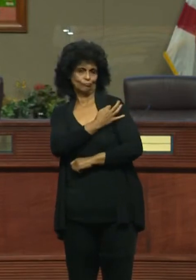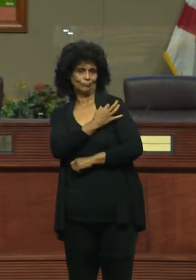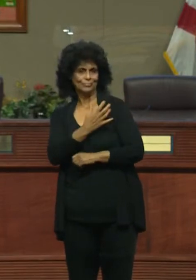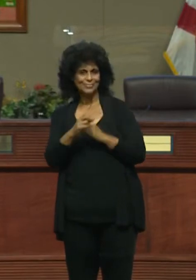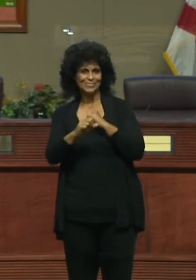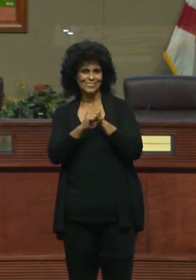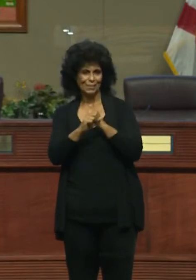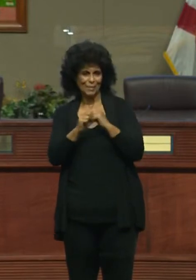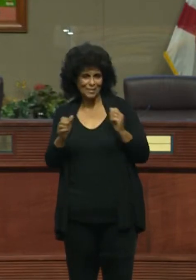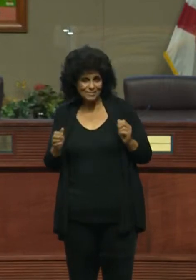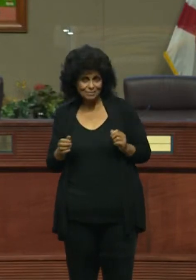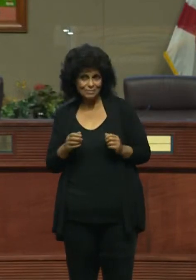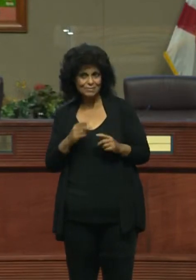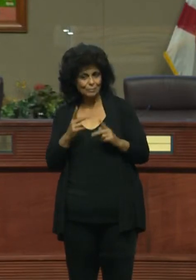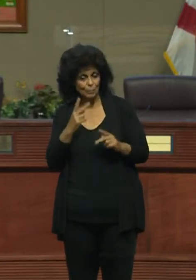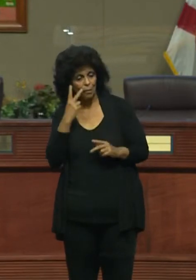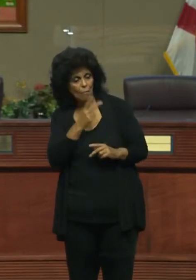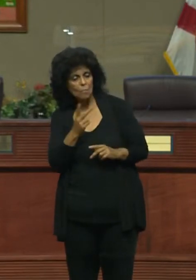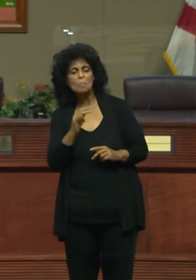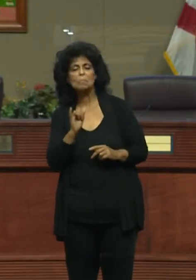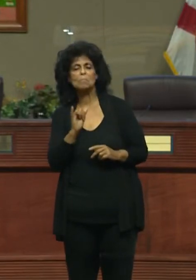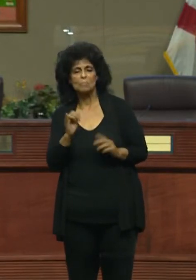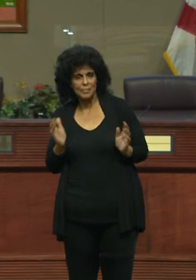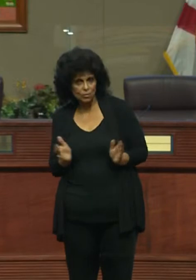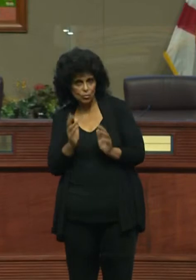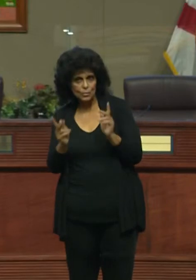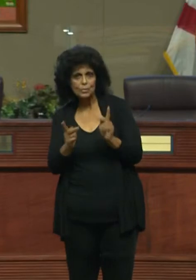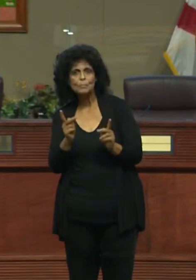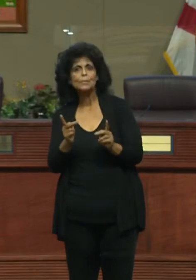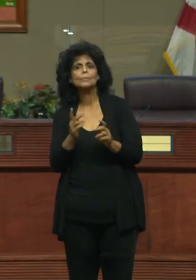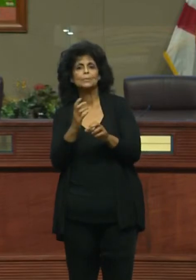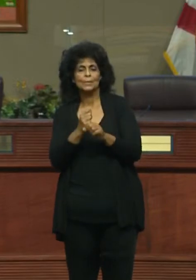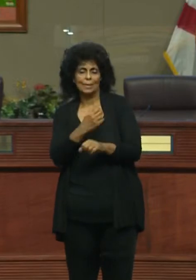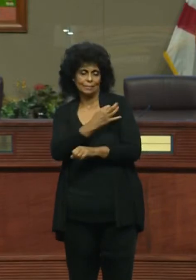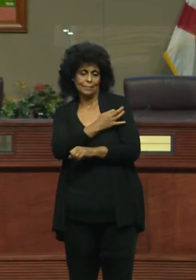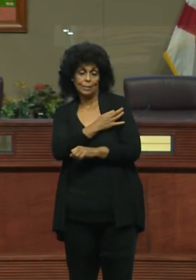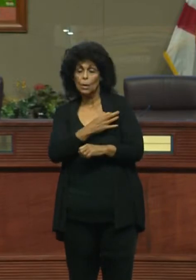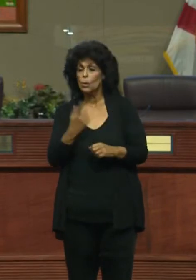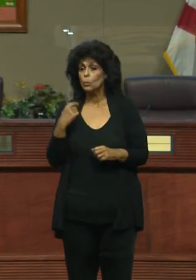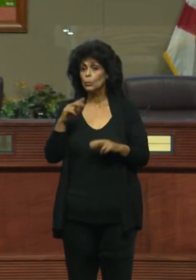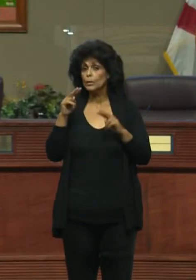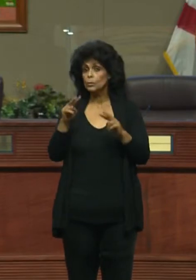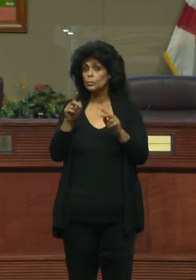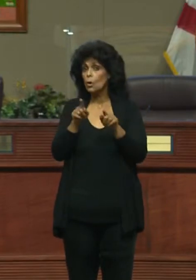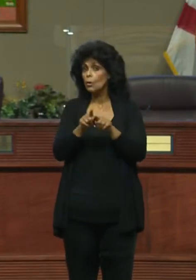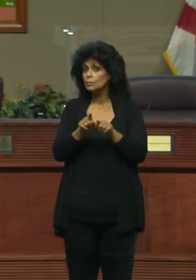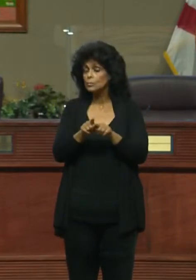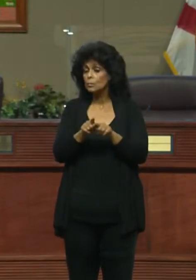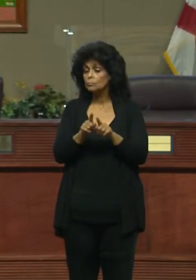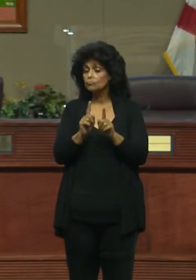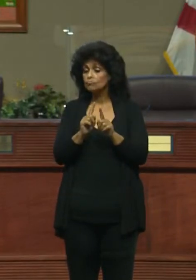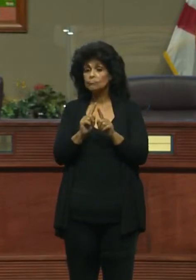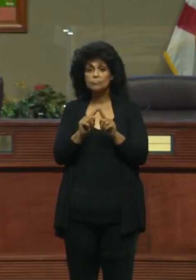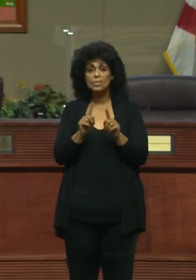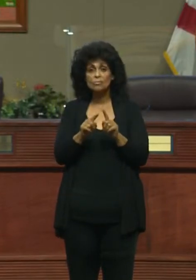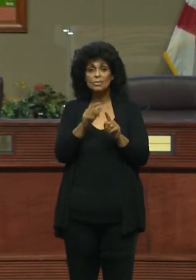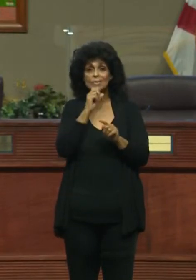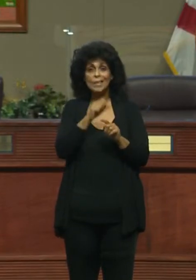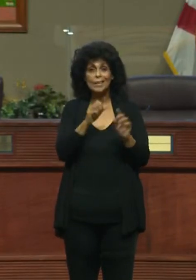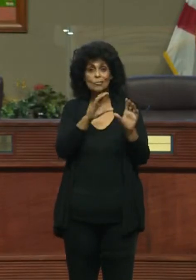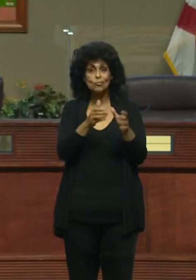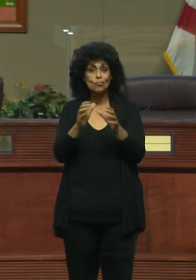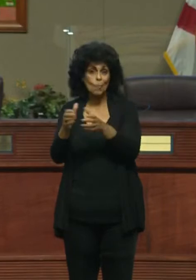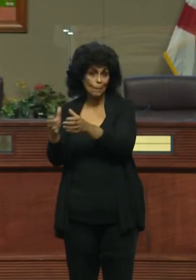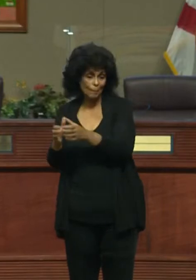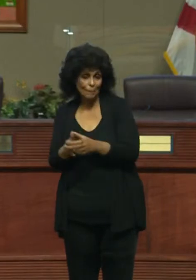get vaccinated. We have even looked at the age demographics. You probably see